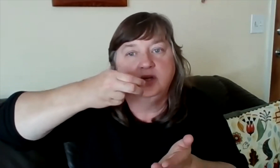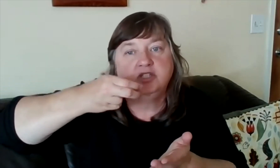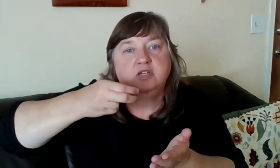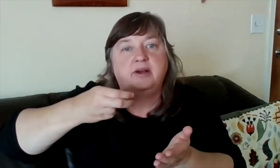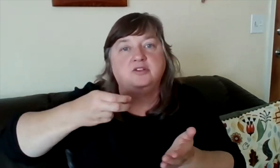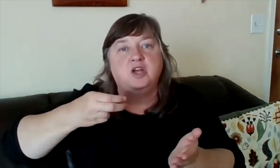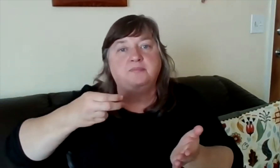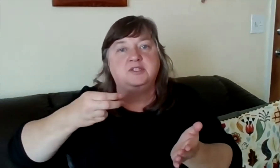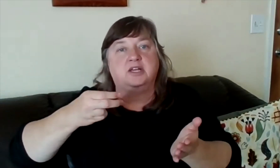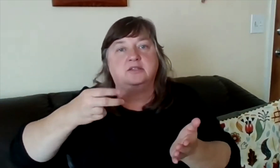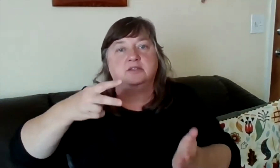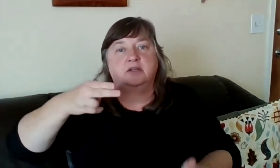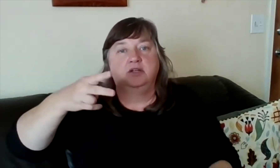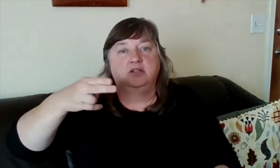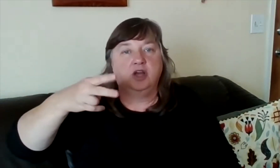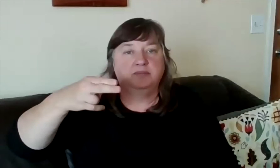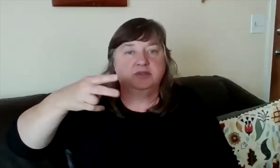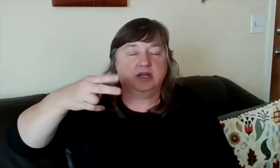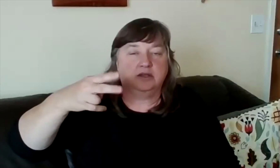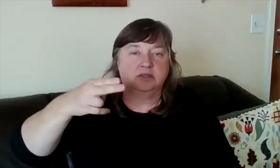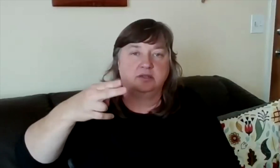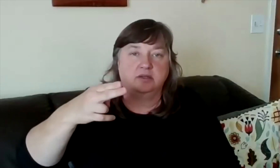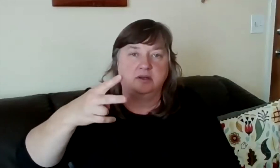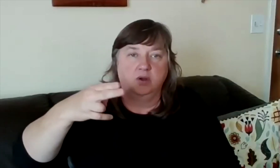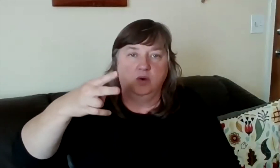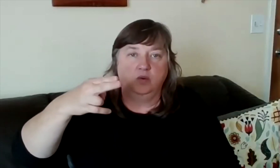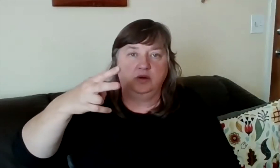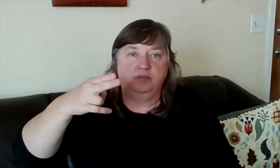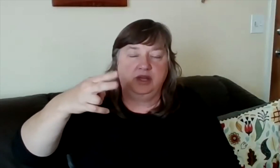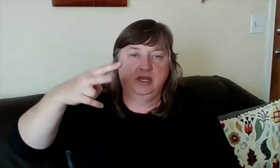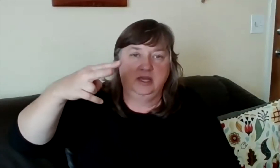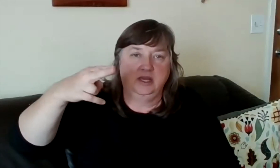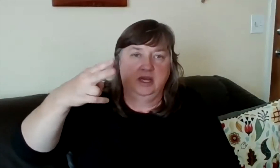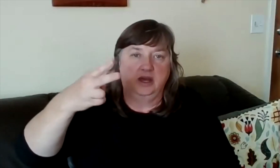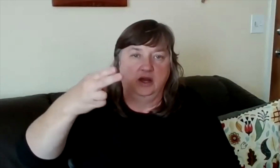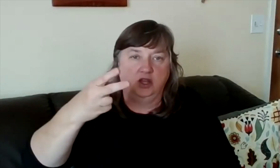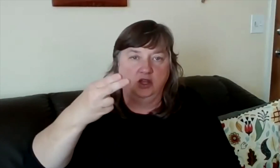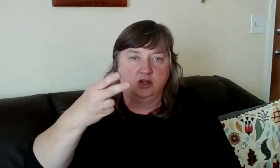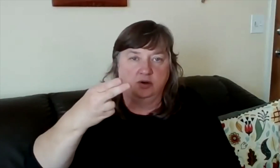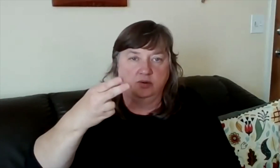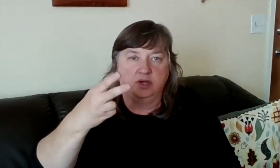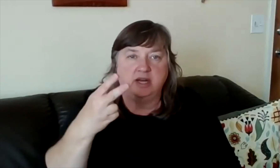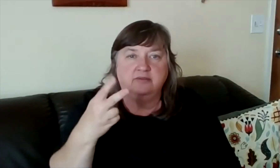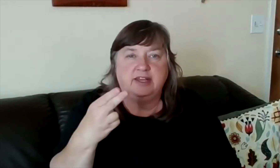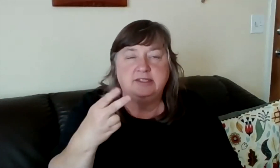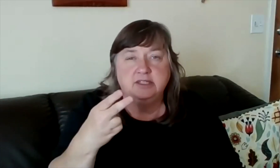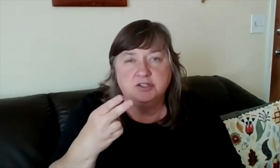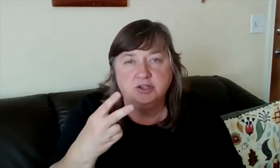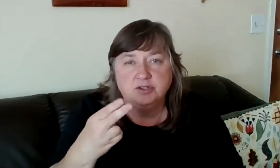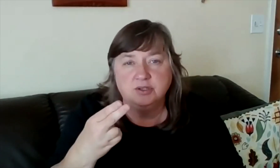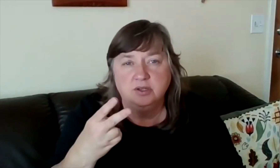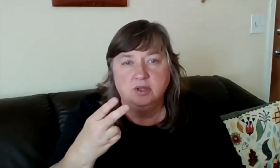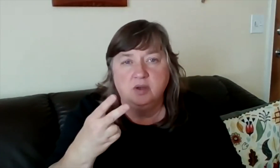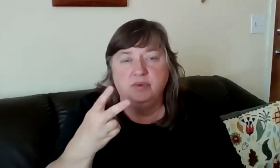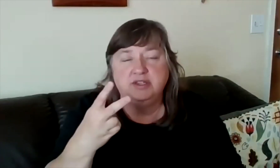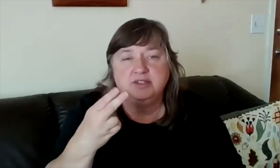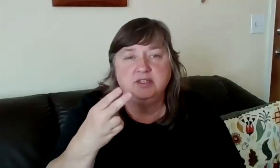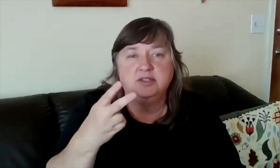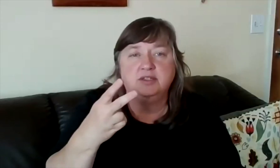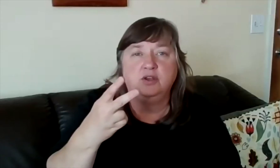Question about chopsticks. Chopsticks would be, kind of like scissors, but since you're